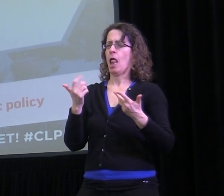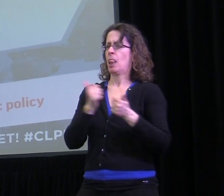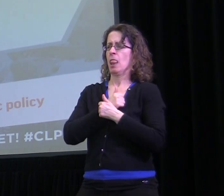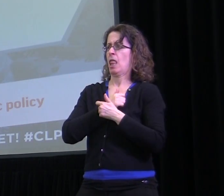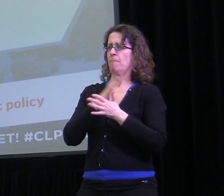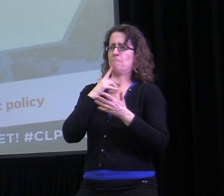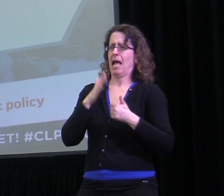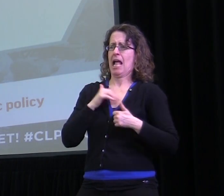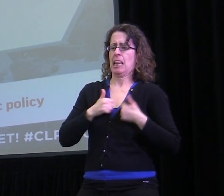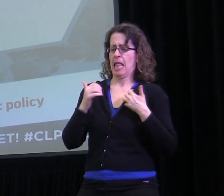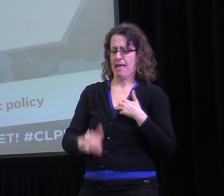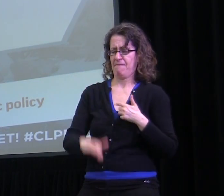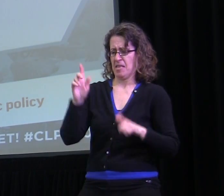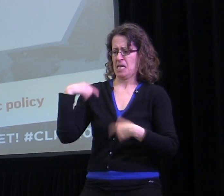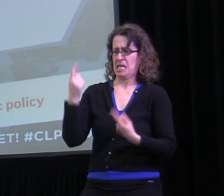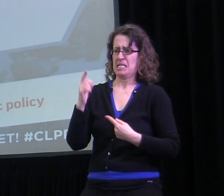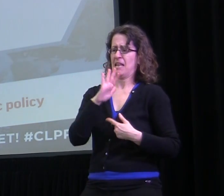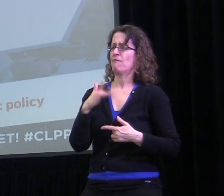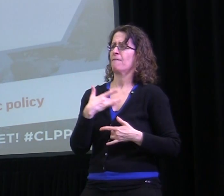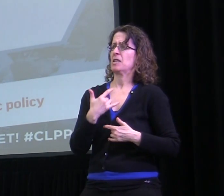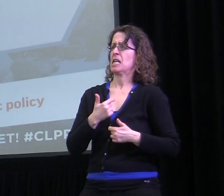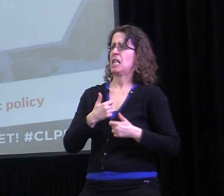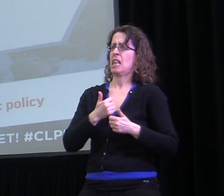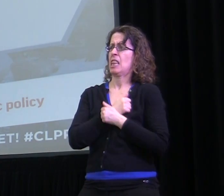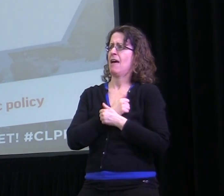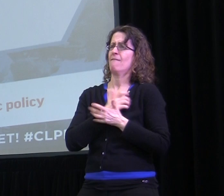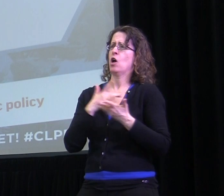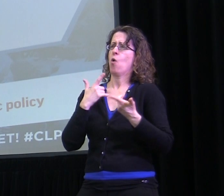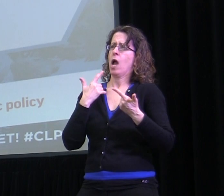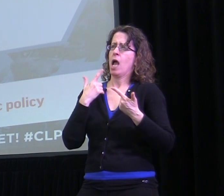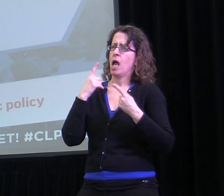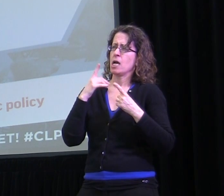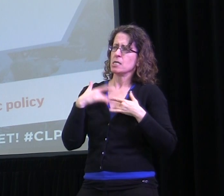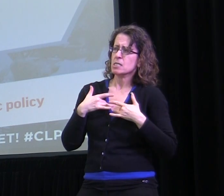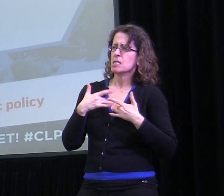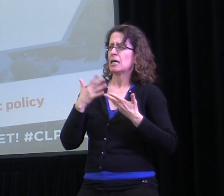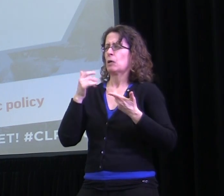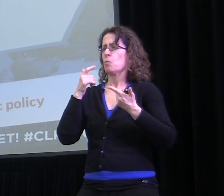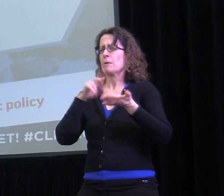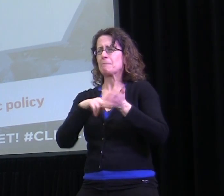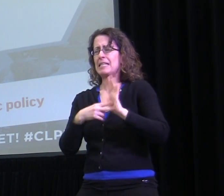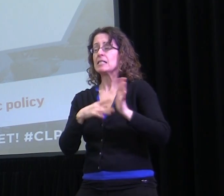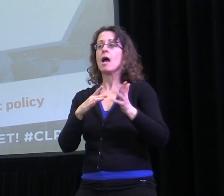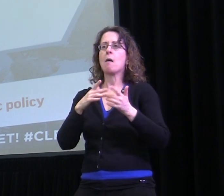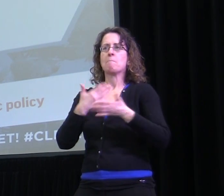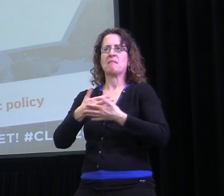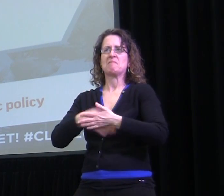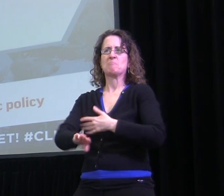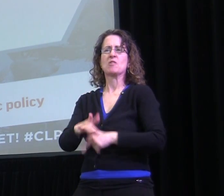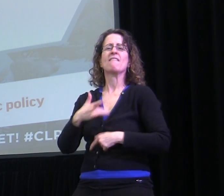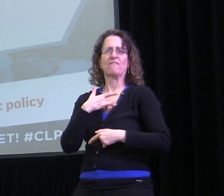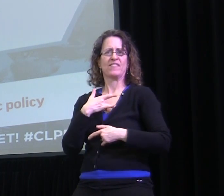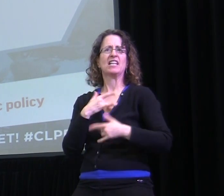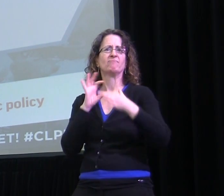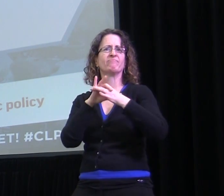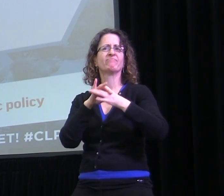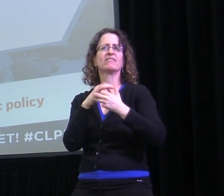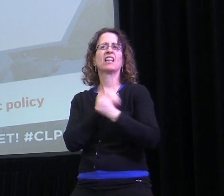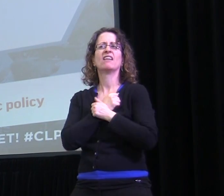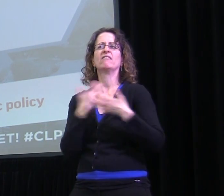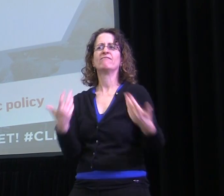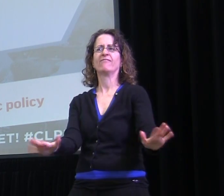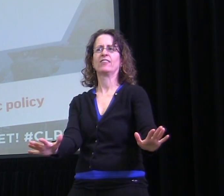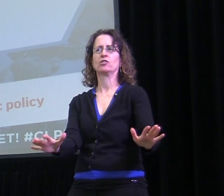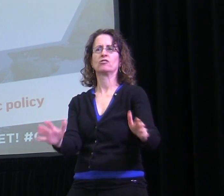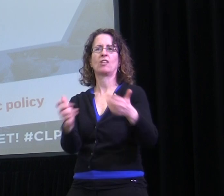time in the last 24 hours before her baby was taken away by the state." Why we organize? We organize for the decriminalization of